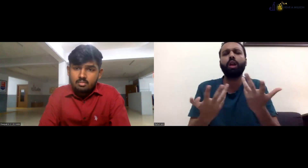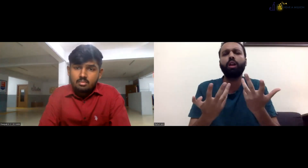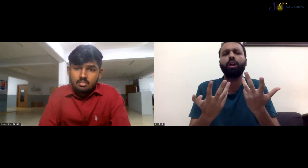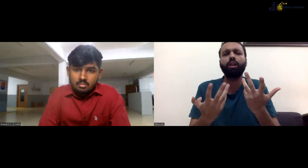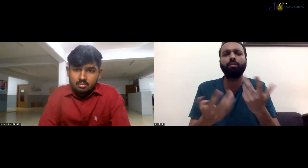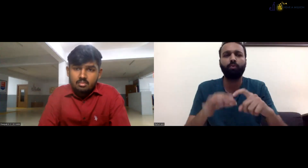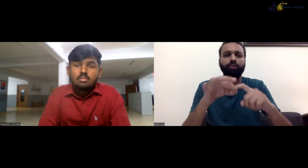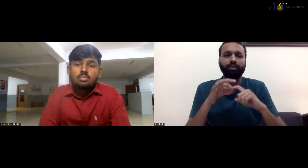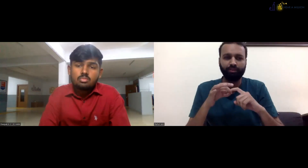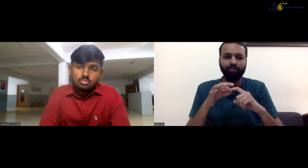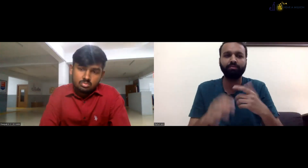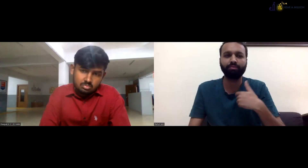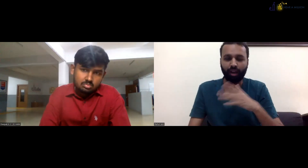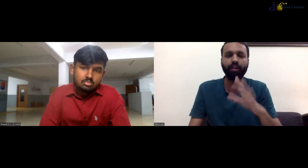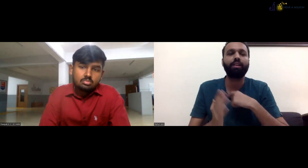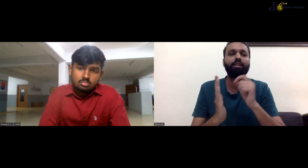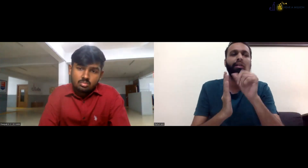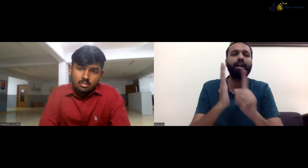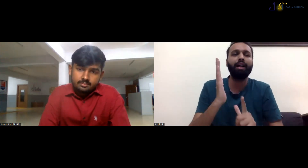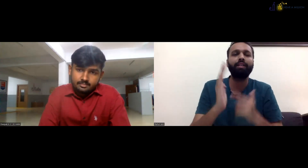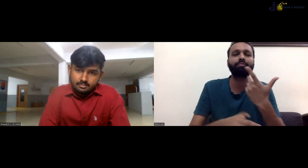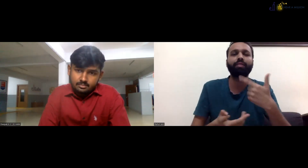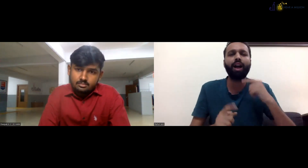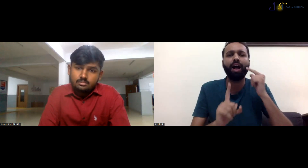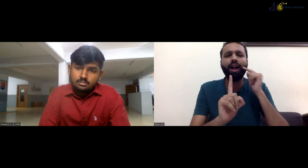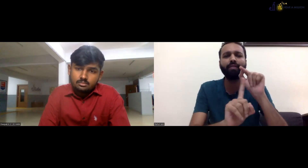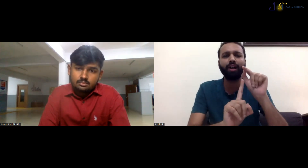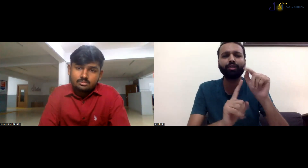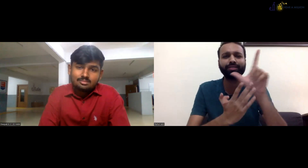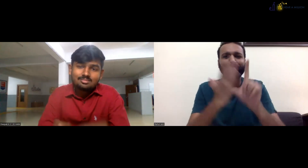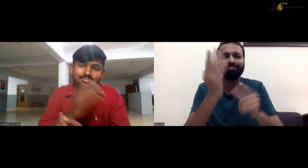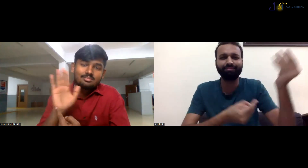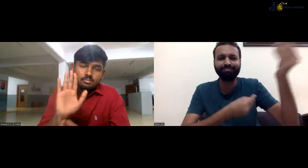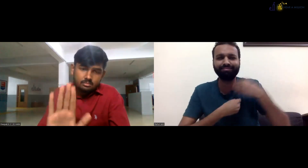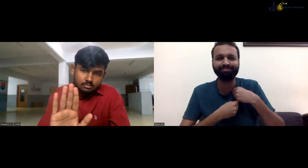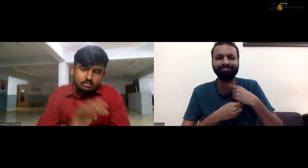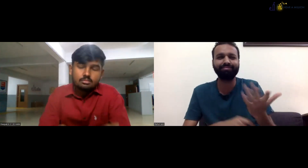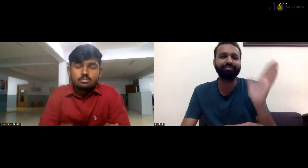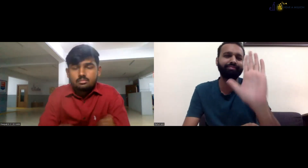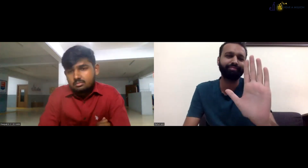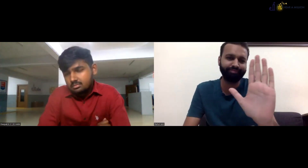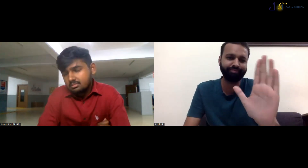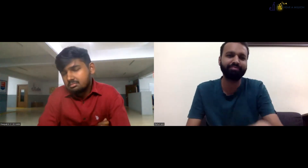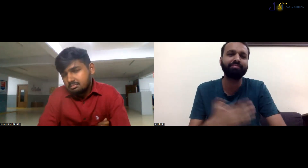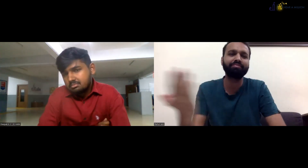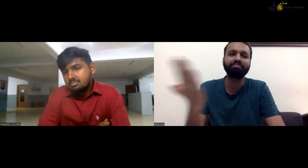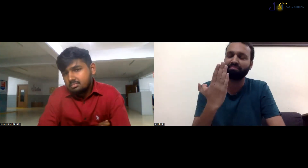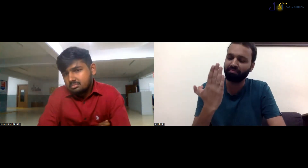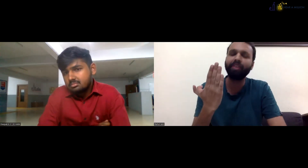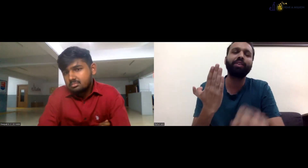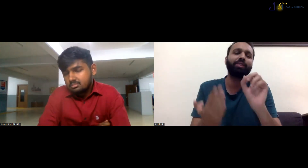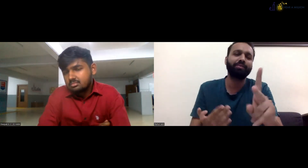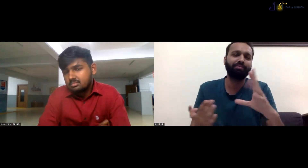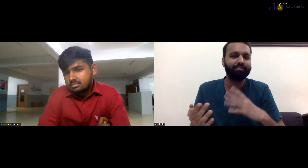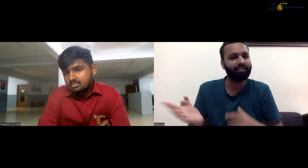why are you going to this place? So I would tell them that I have an invitation. I would show